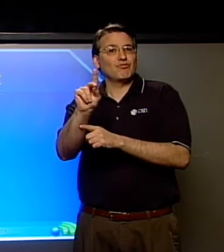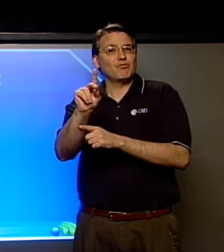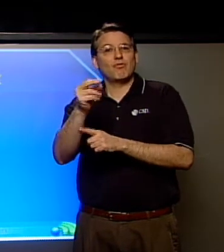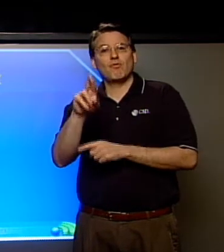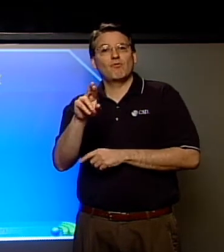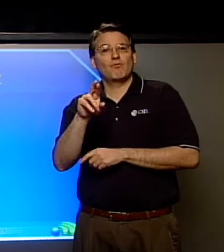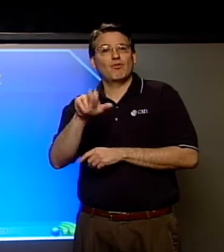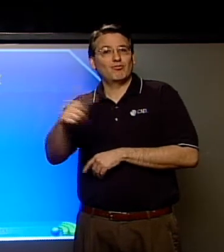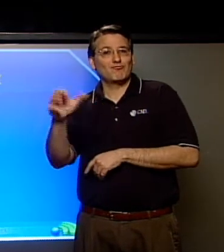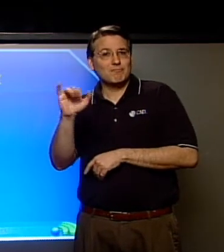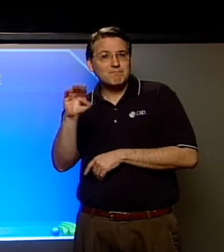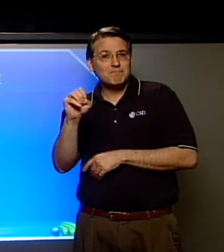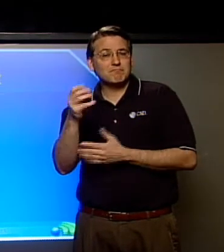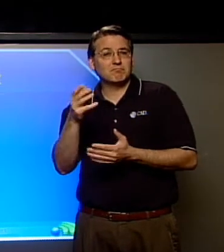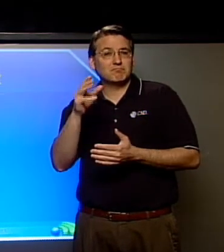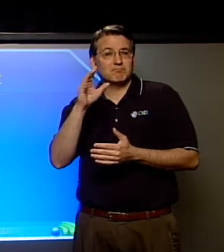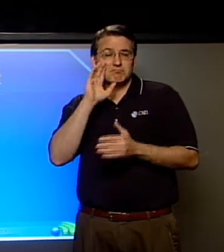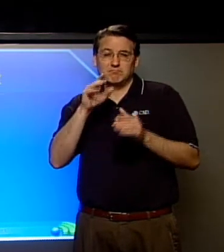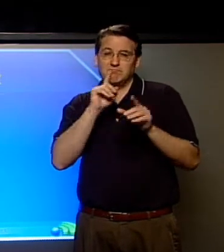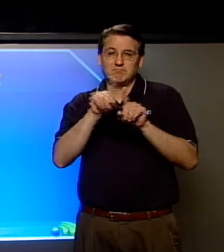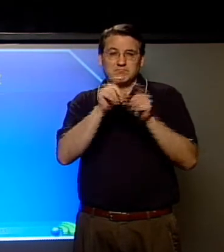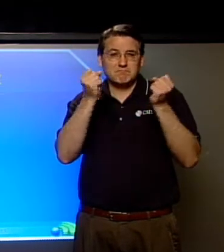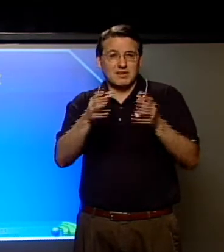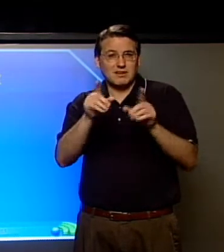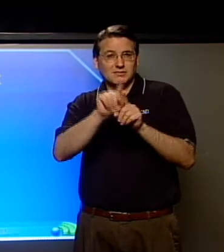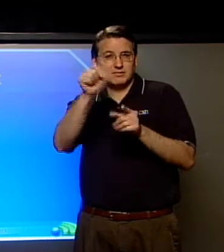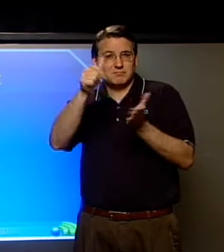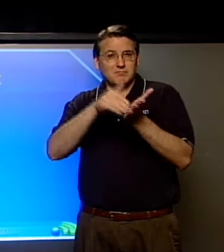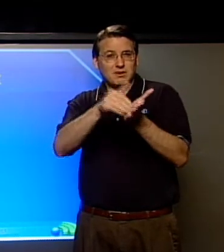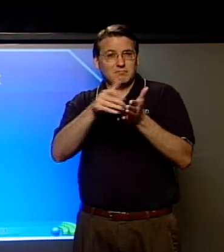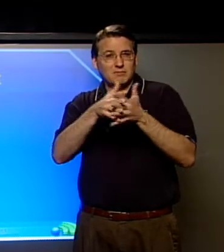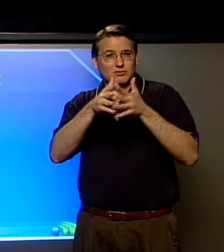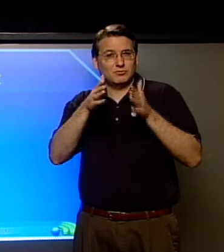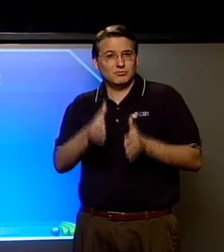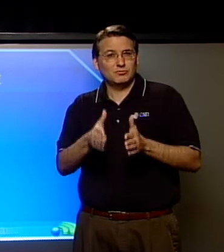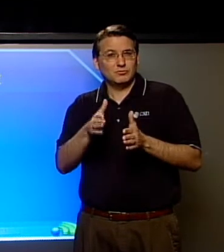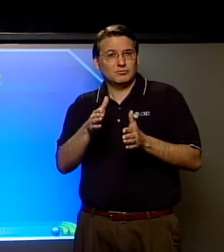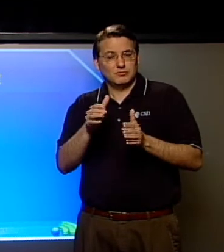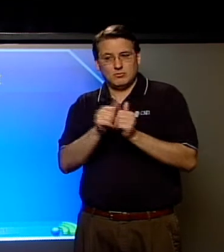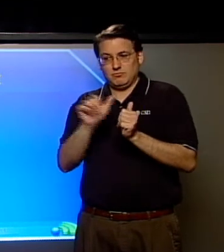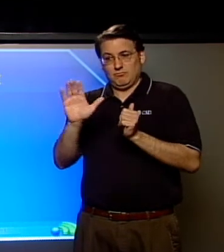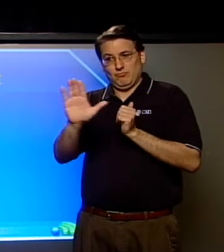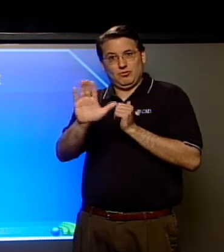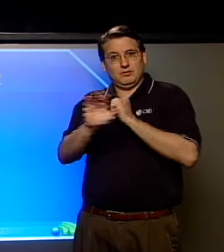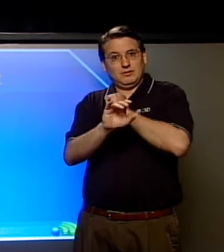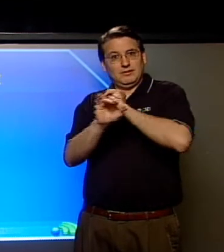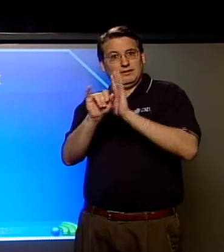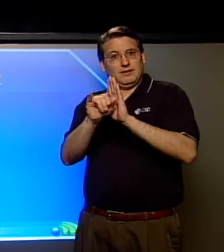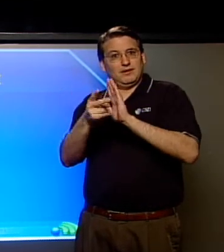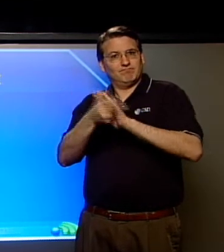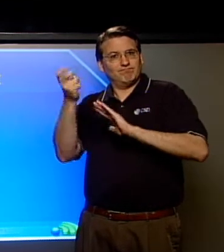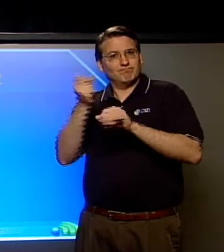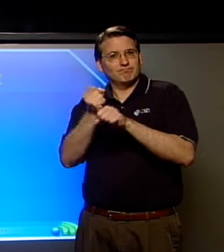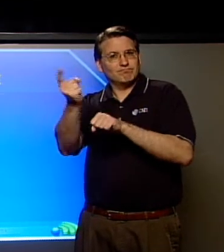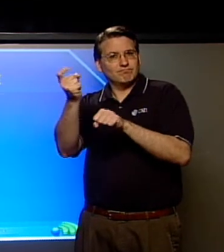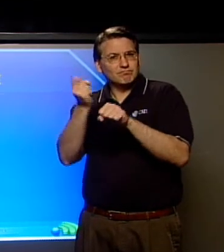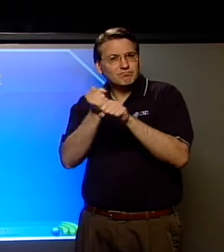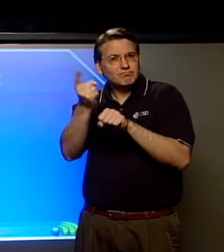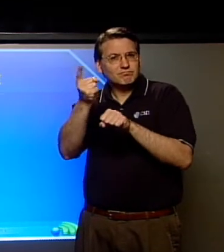etc., without your permission, and uses this information to commit crimes of fraud or other crimes.